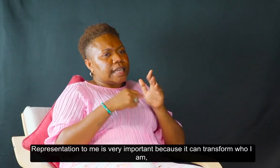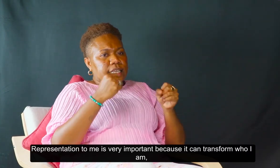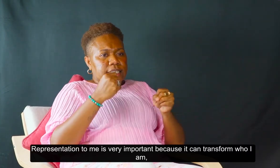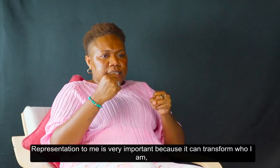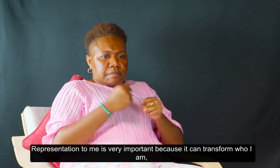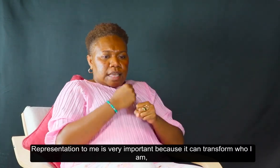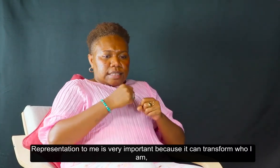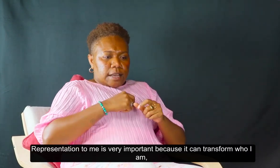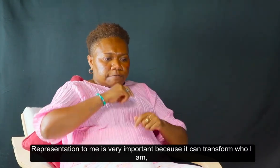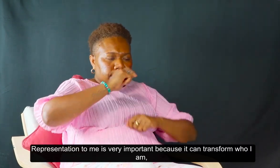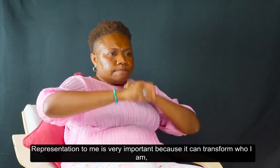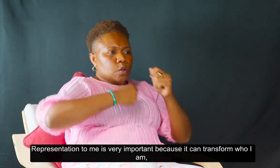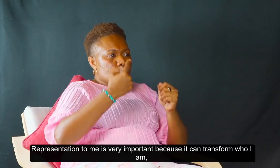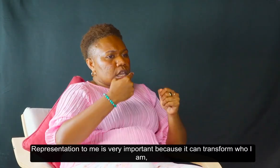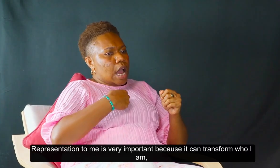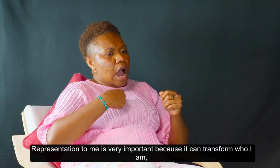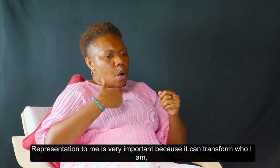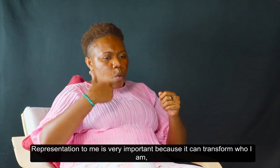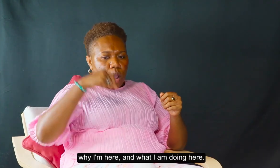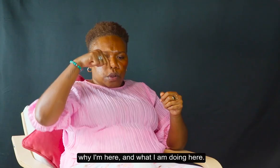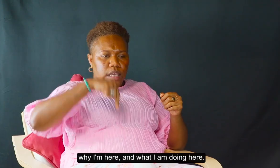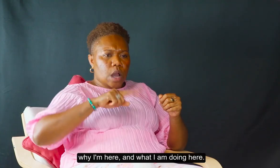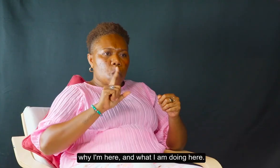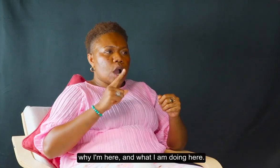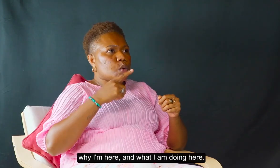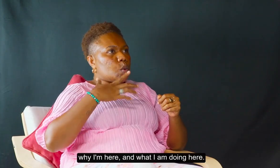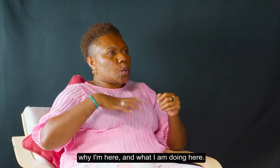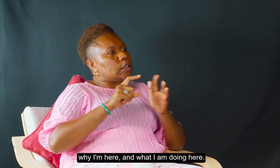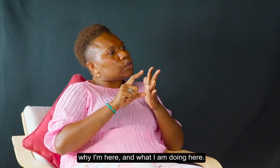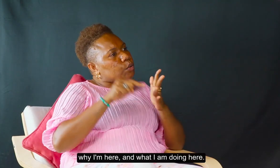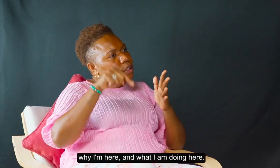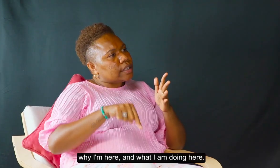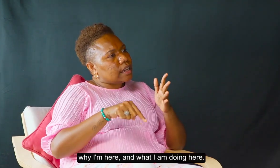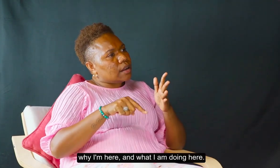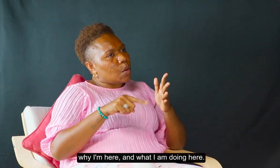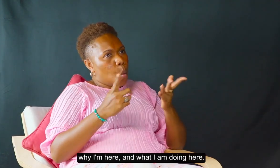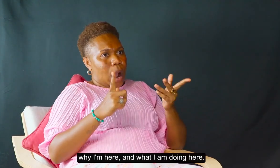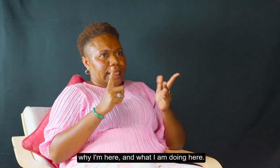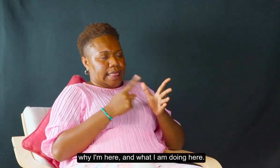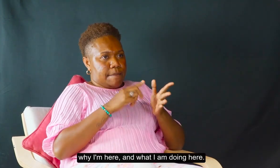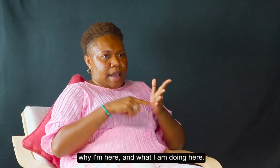important because it can transform who I am, why I'm here, and what I am doing here.